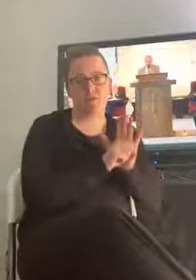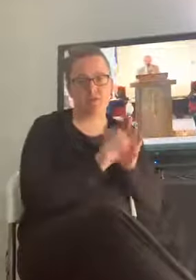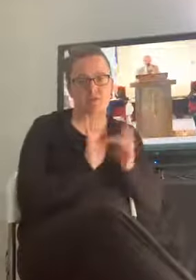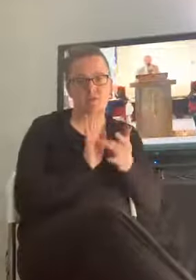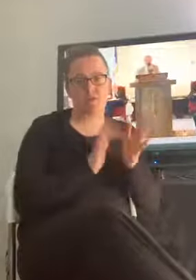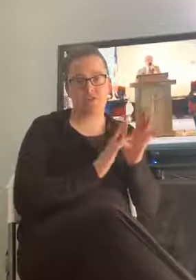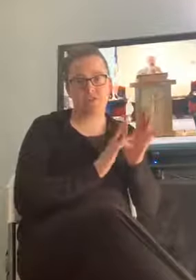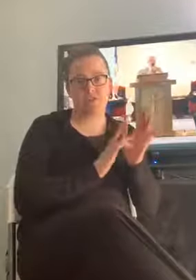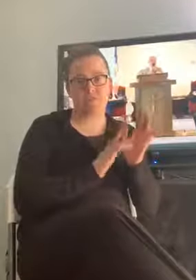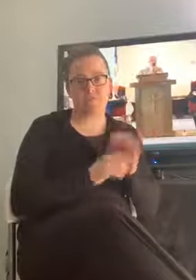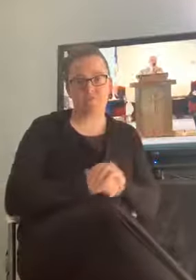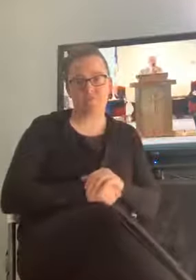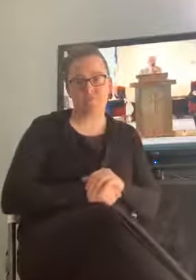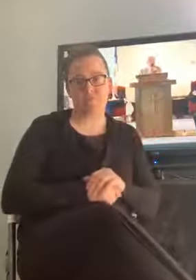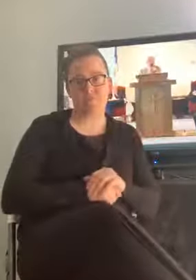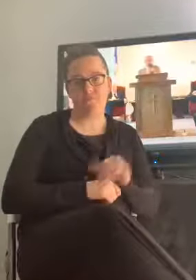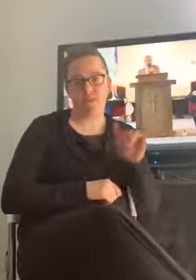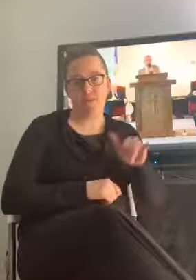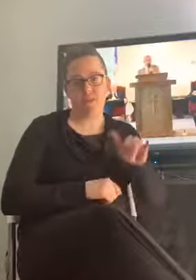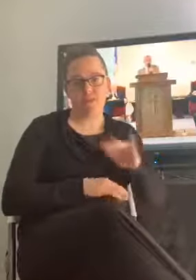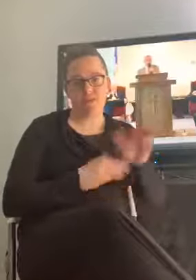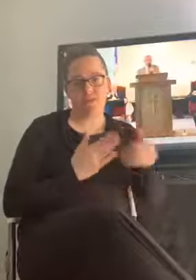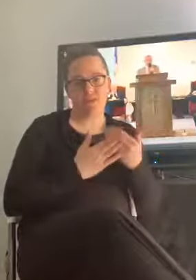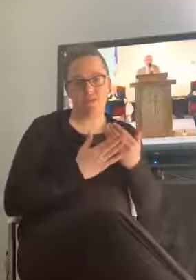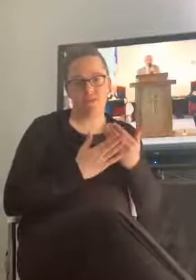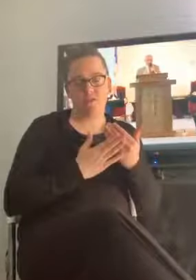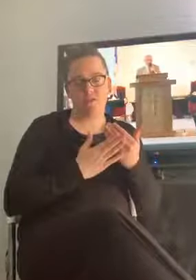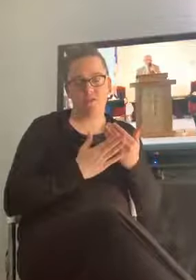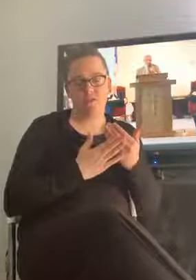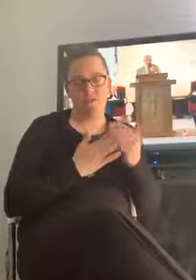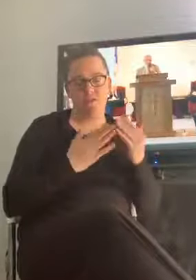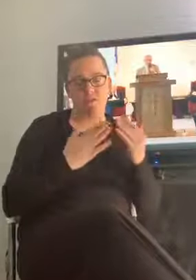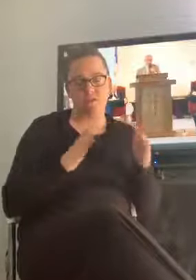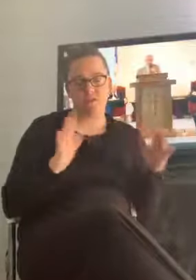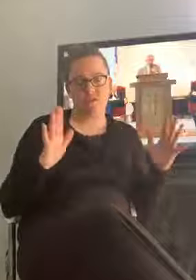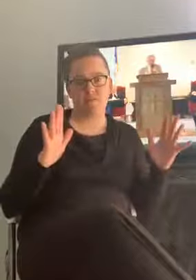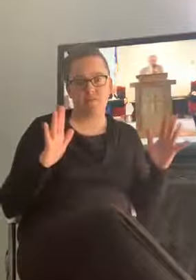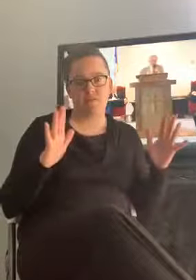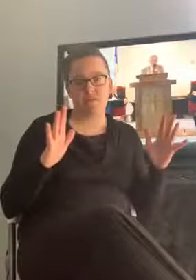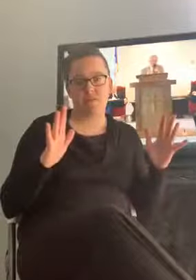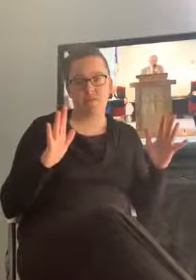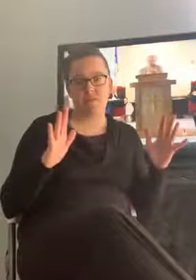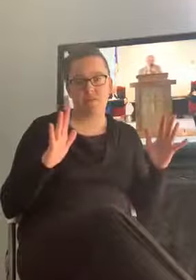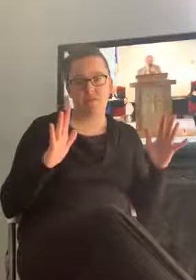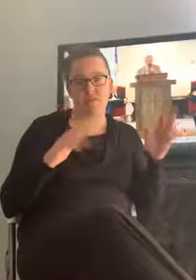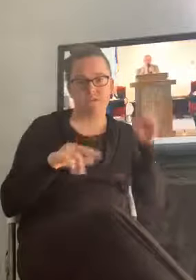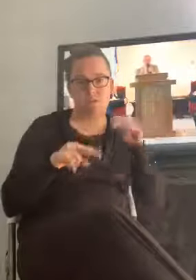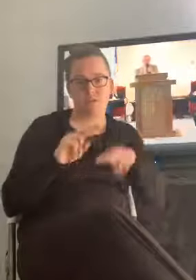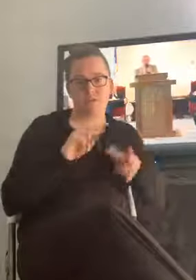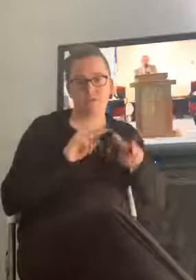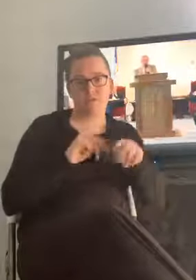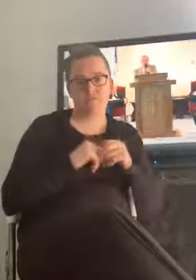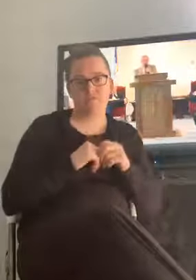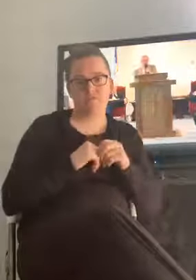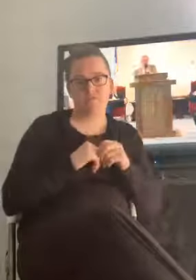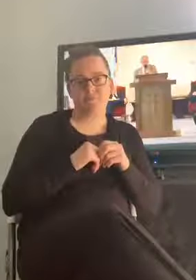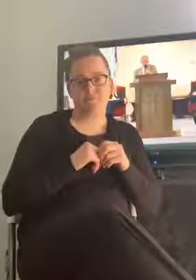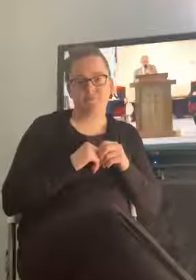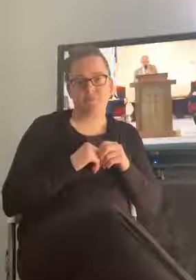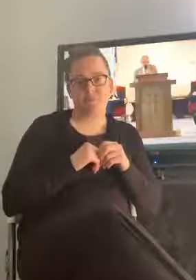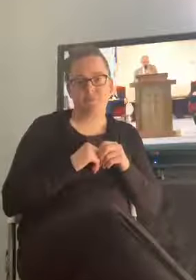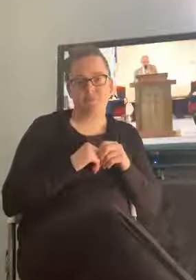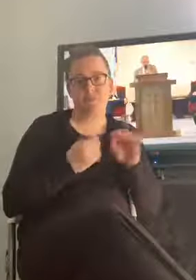And this was all going to fulfill the scripture, or to fulfill the word of